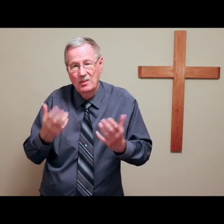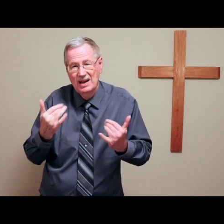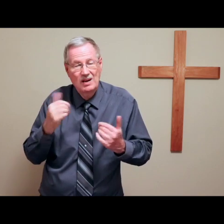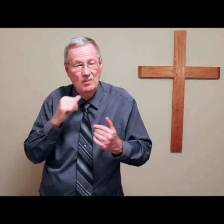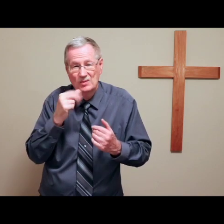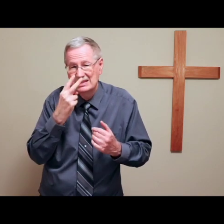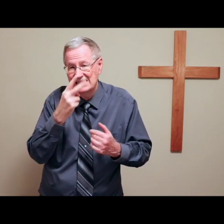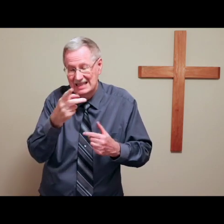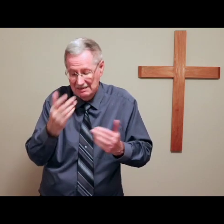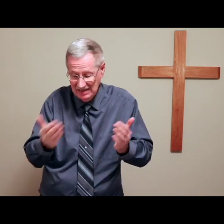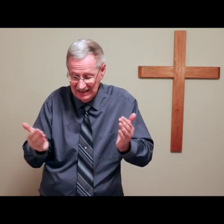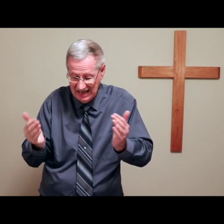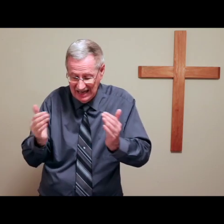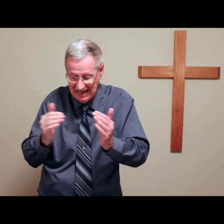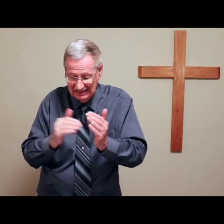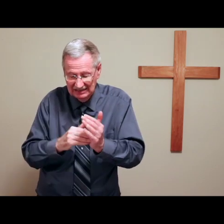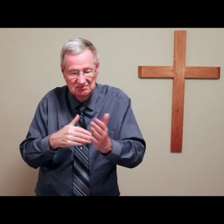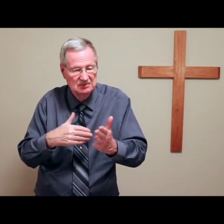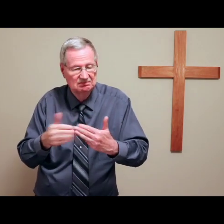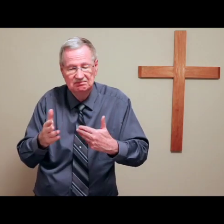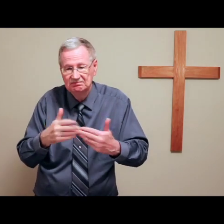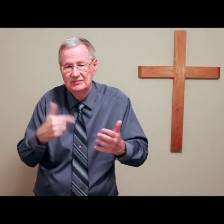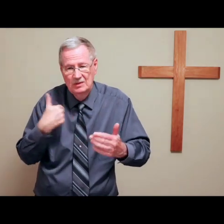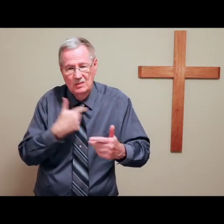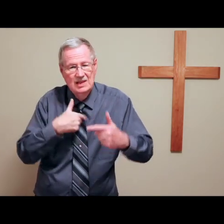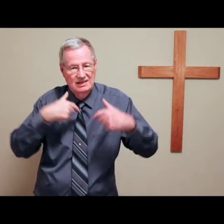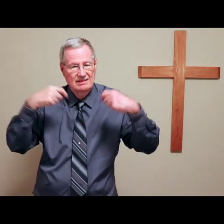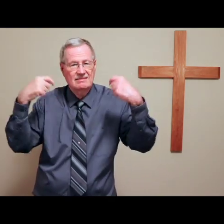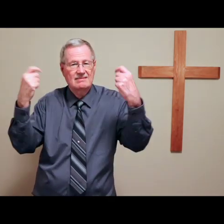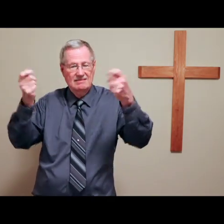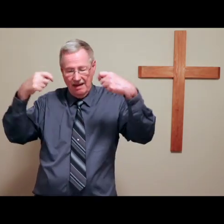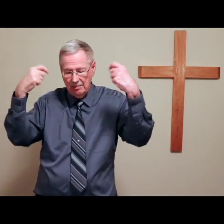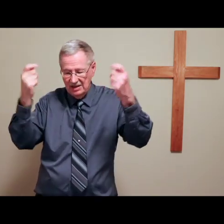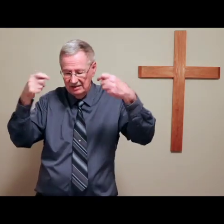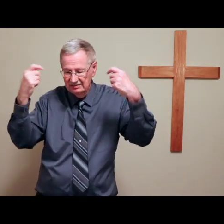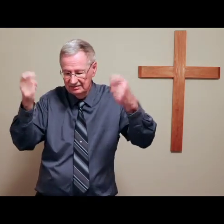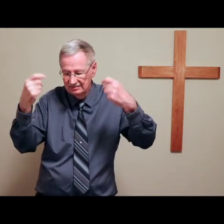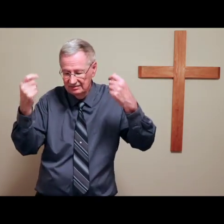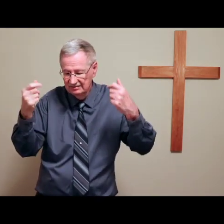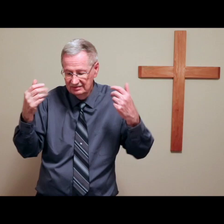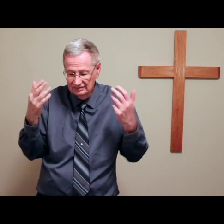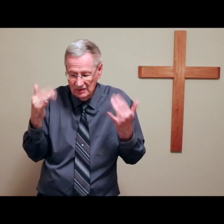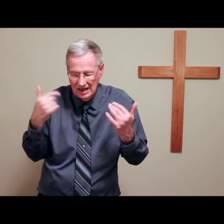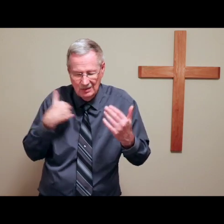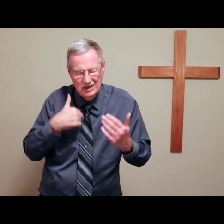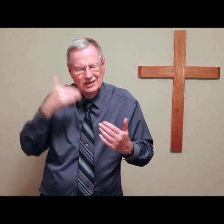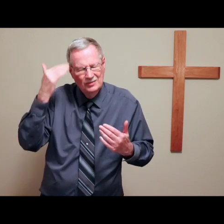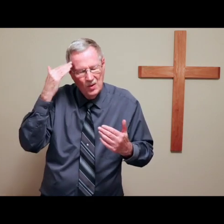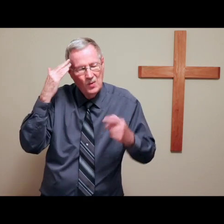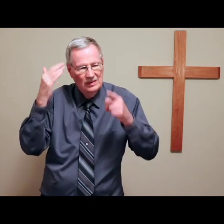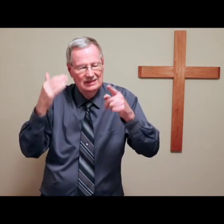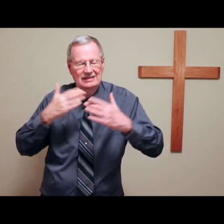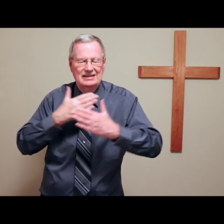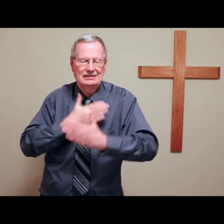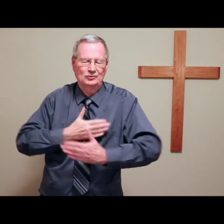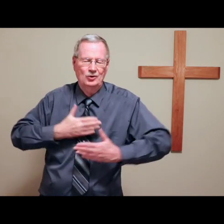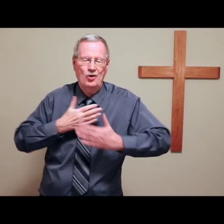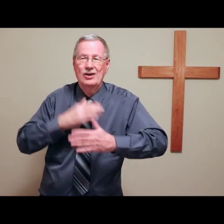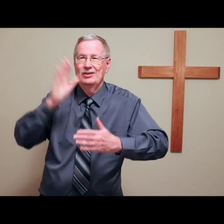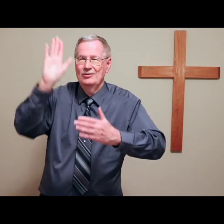to Len Mitchell. We grieve because we will not see him again. Nevertheless, we celebrate because we know he is